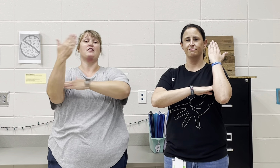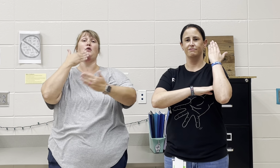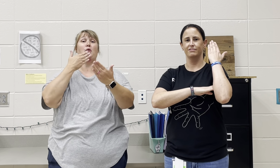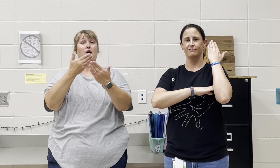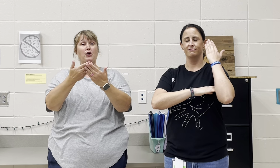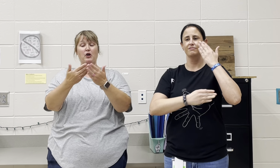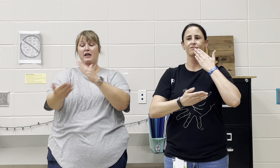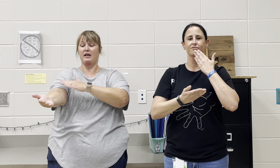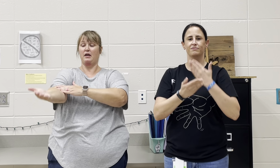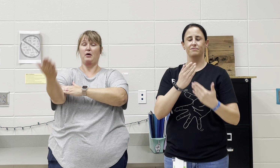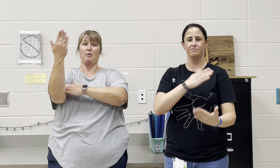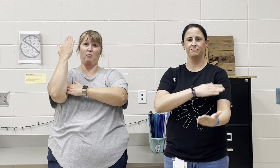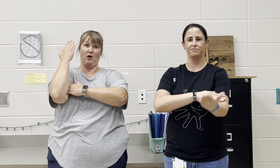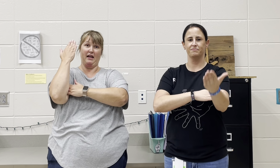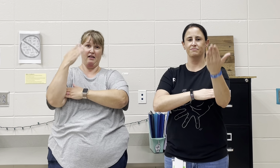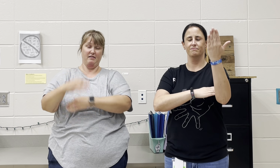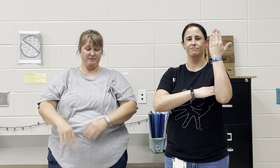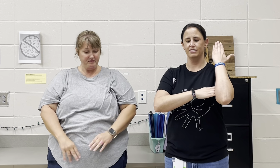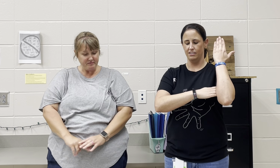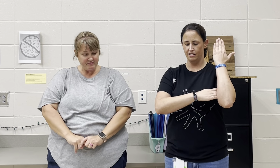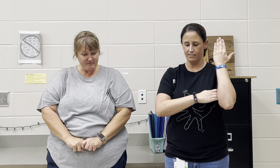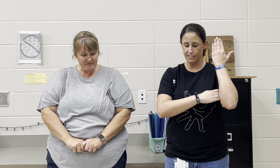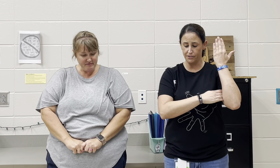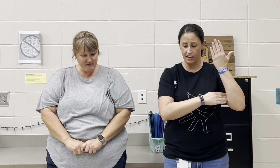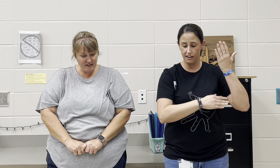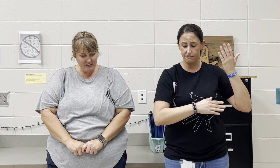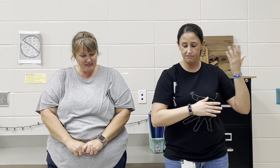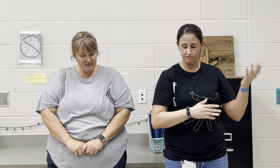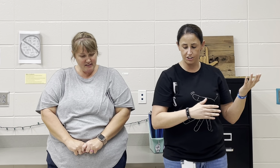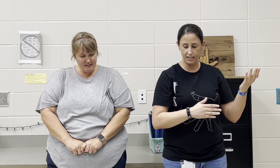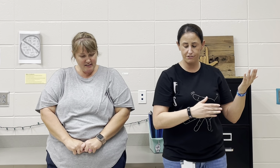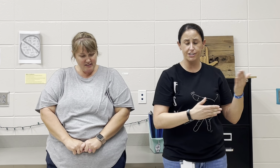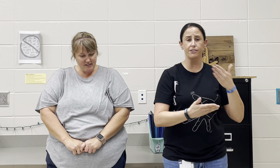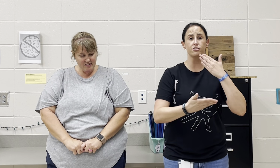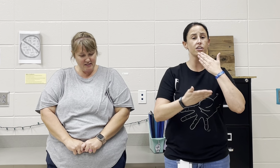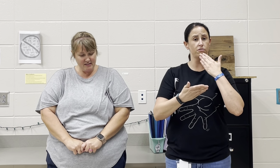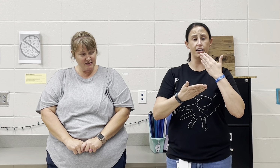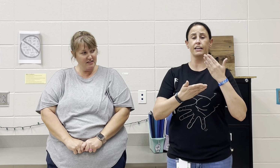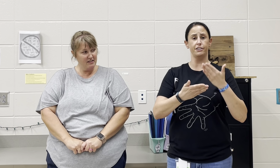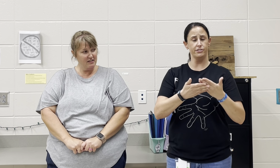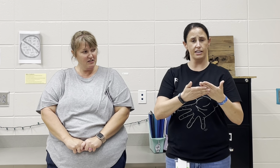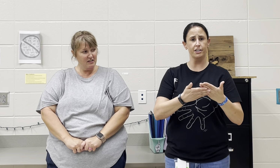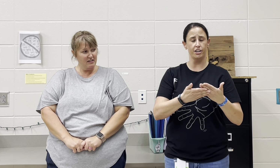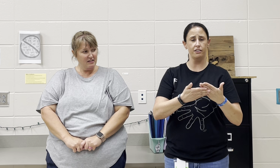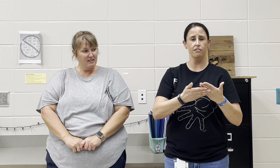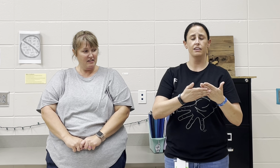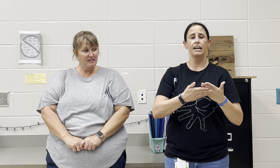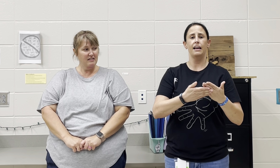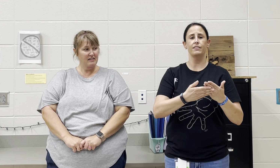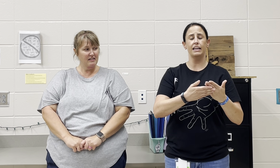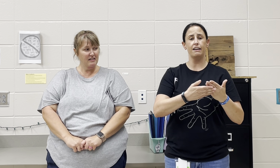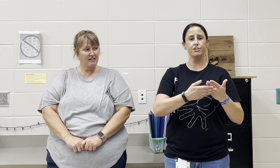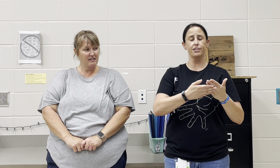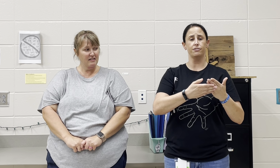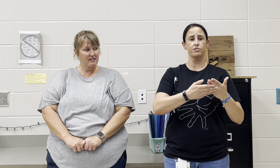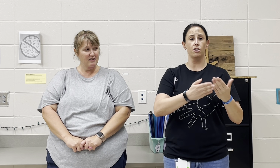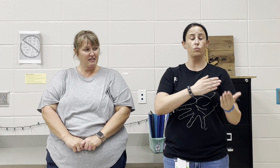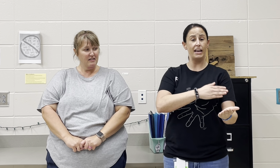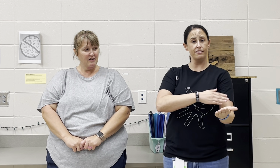So good morning. Then you have good afternoon. So again, you sign good, and then afternoon. So we had the